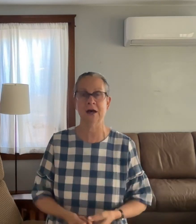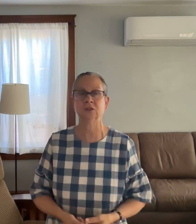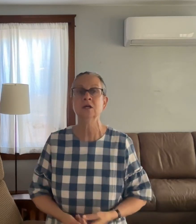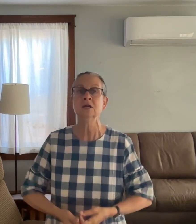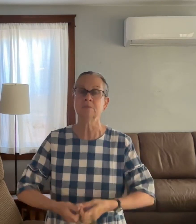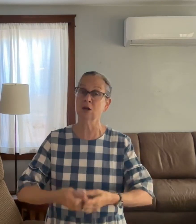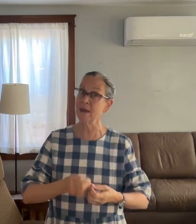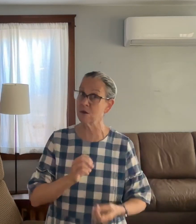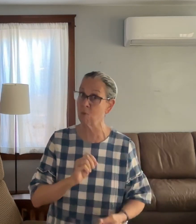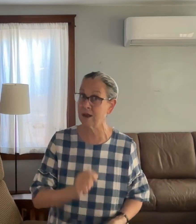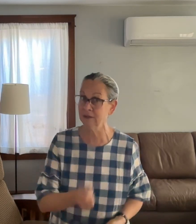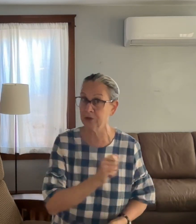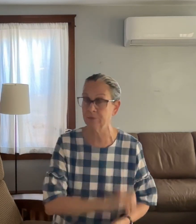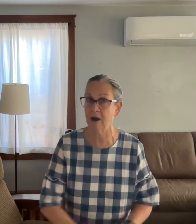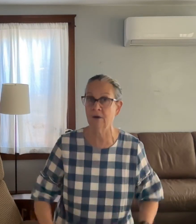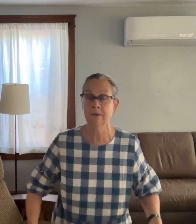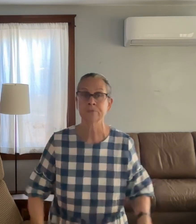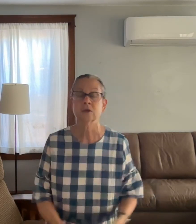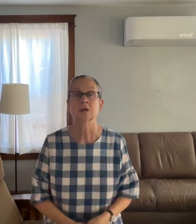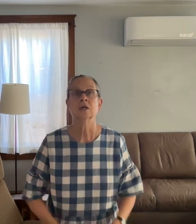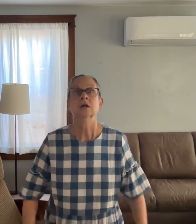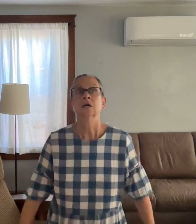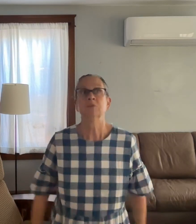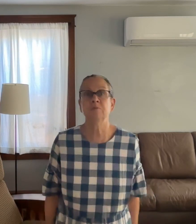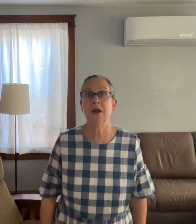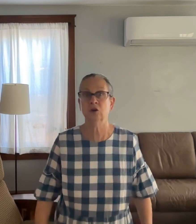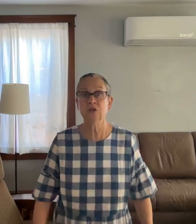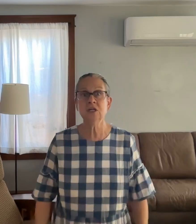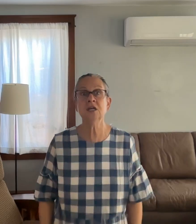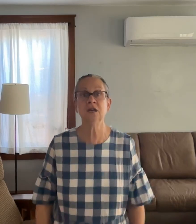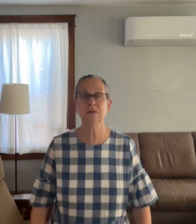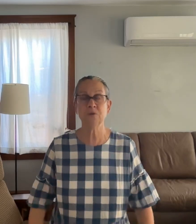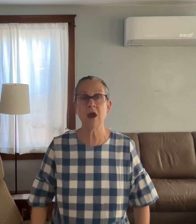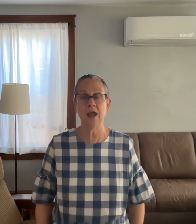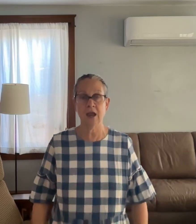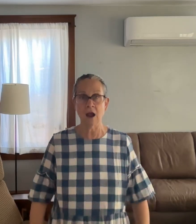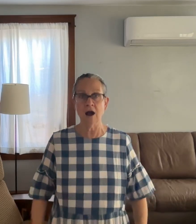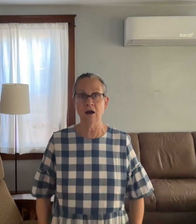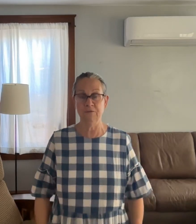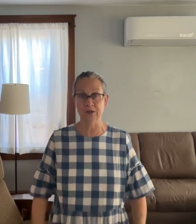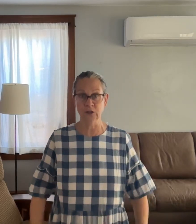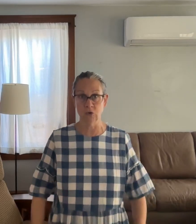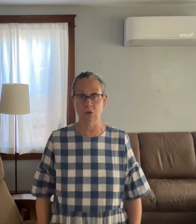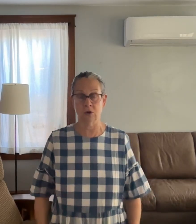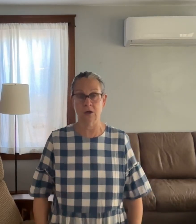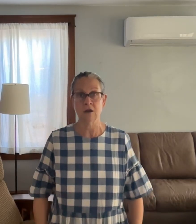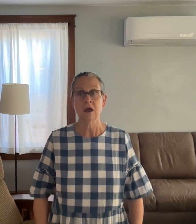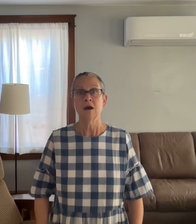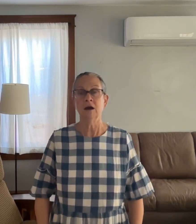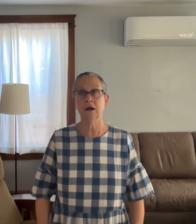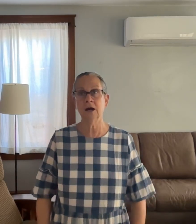fast, but it'll make it way cleaner. All right, ready? Prepare ye the way of the Lord up.